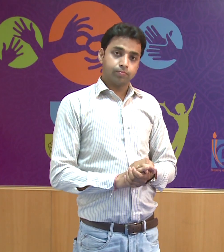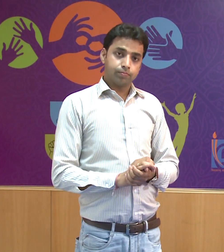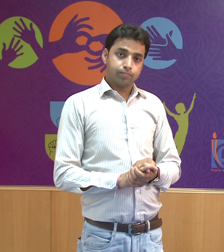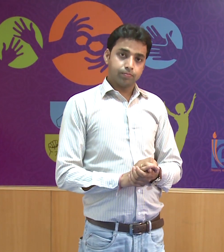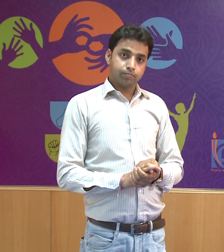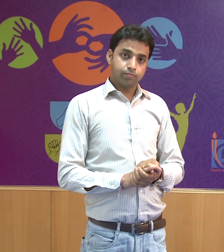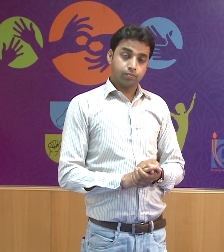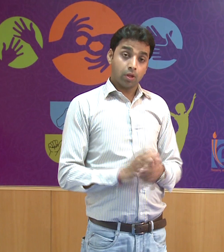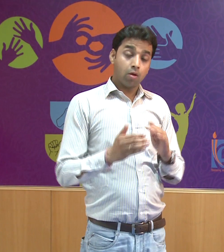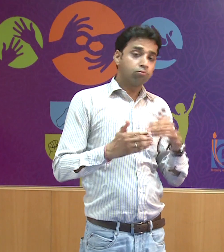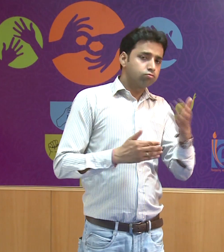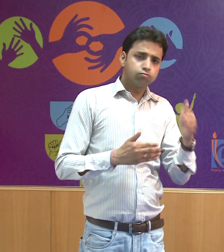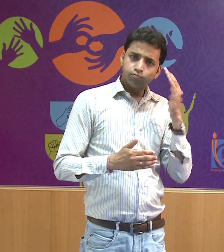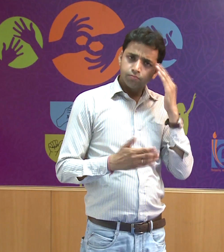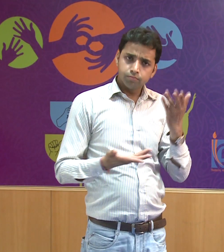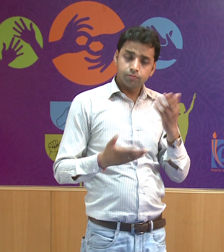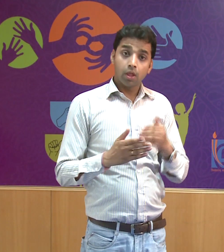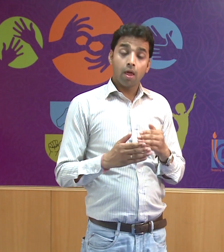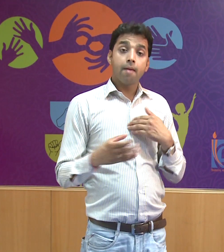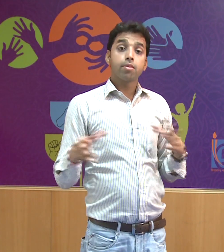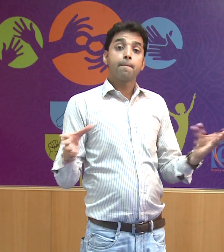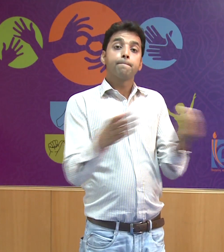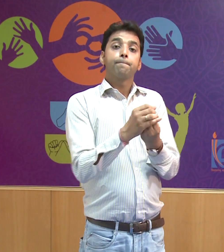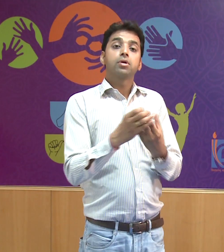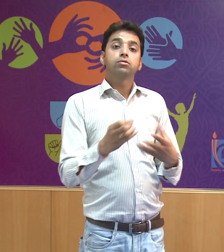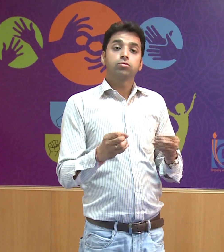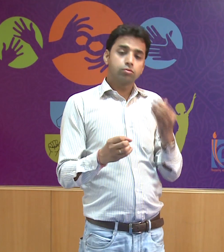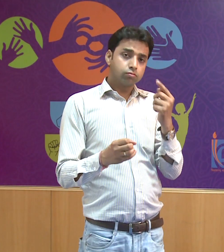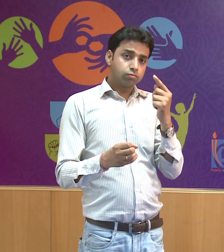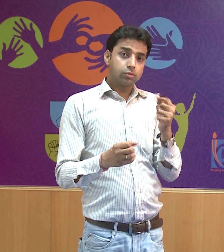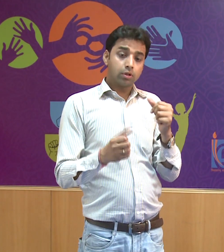We know that the majority of Hindu population